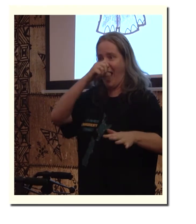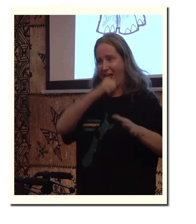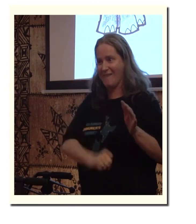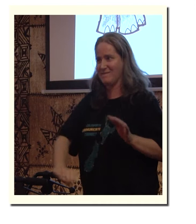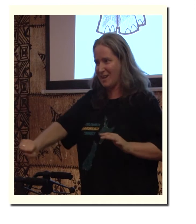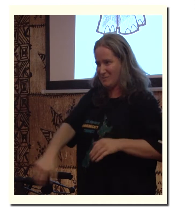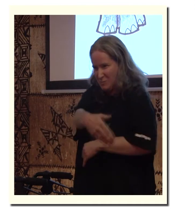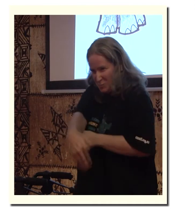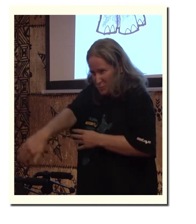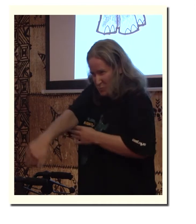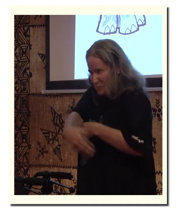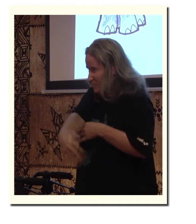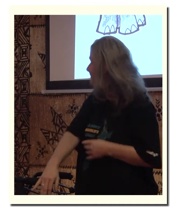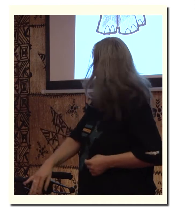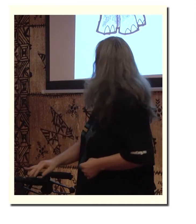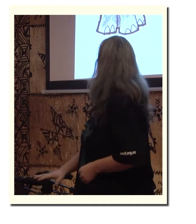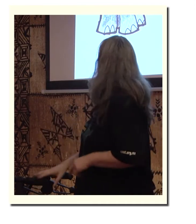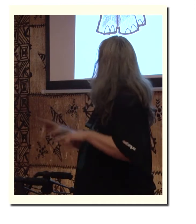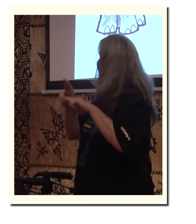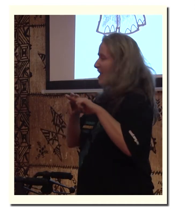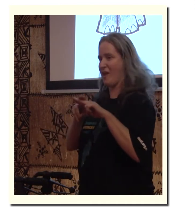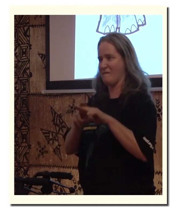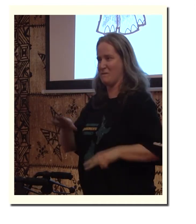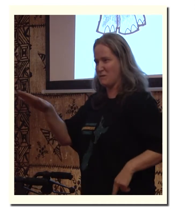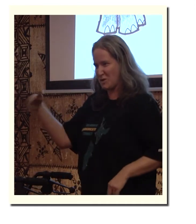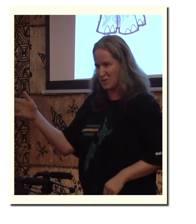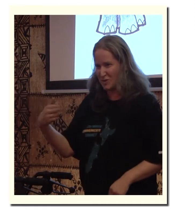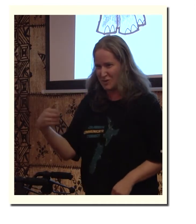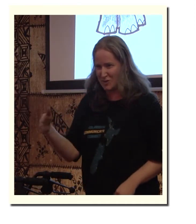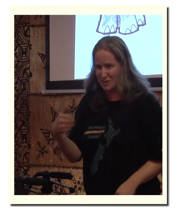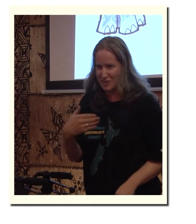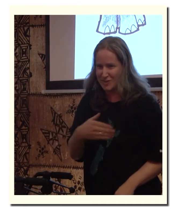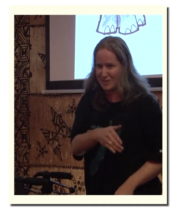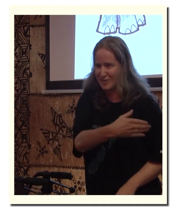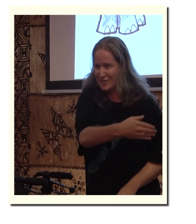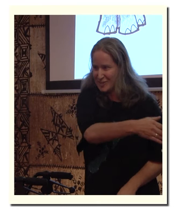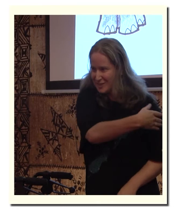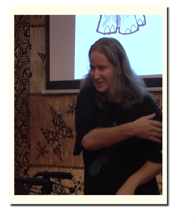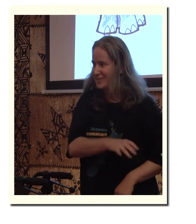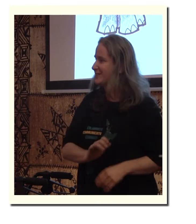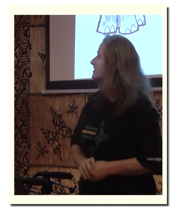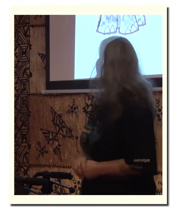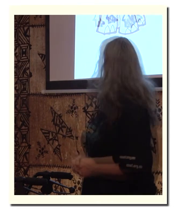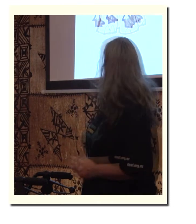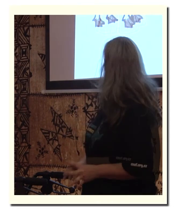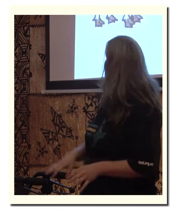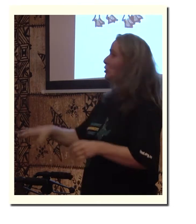E elephant, big trunk, F fish,